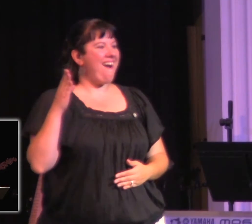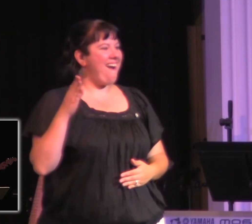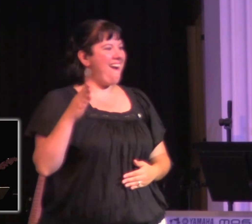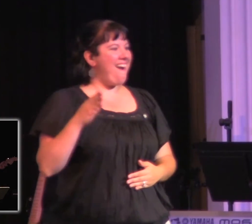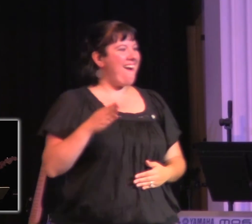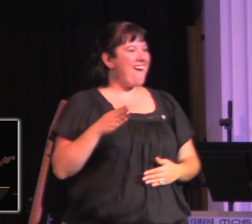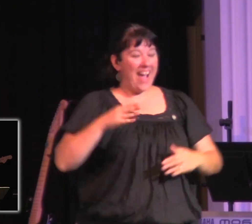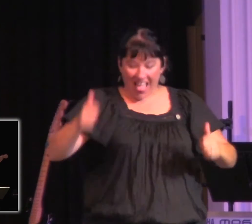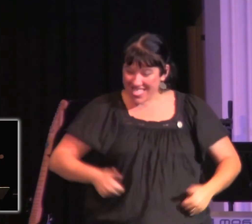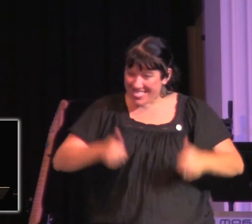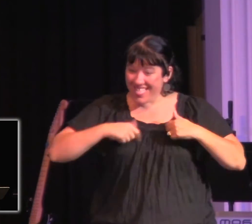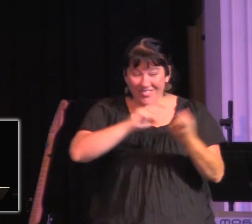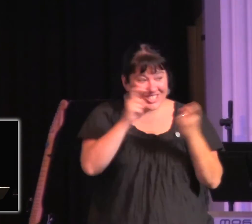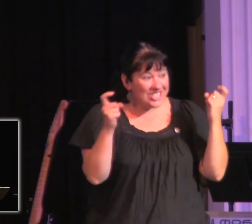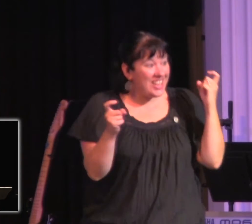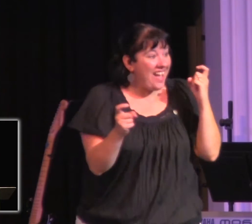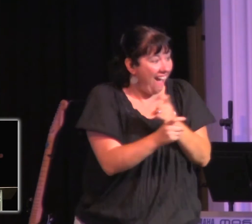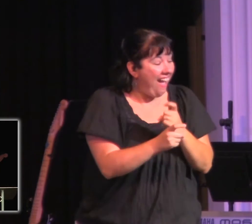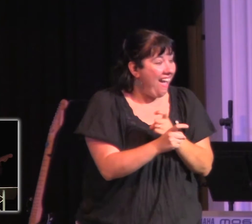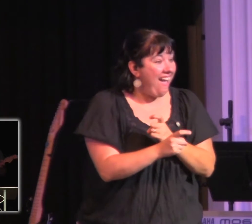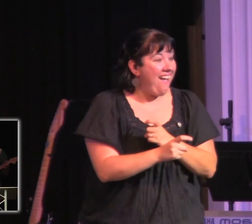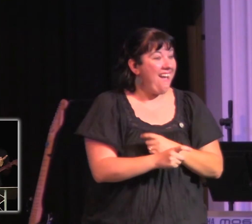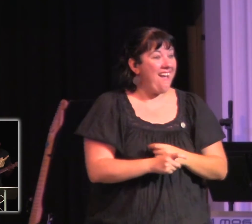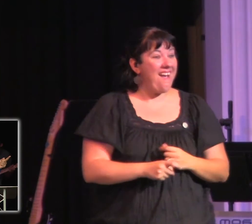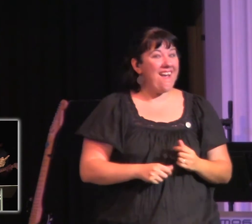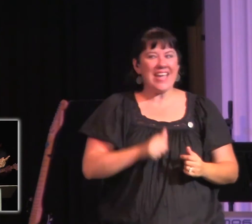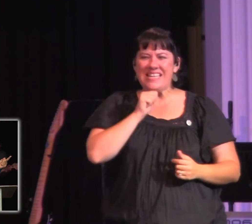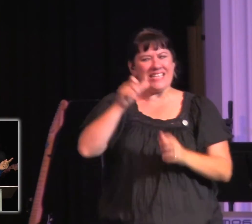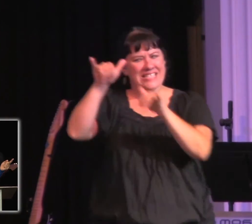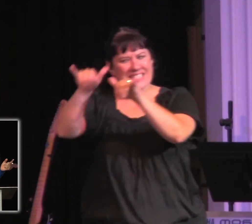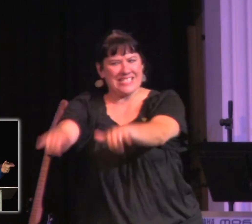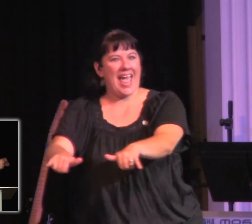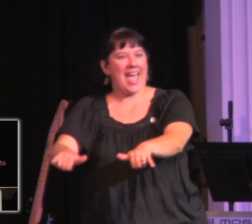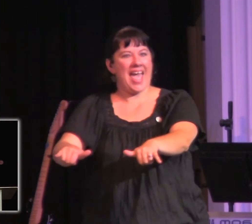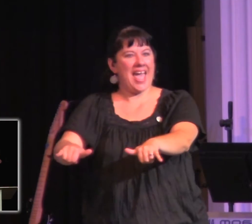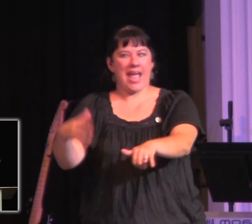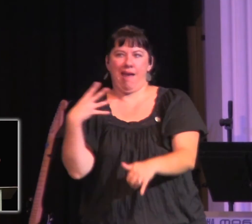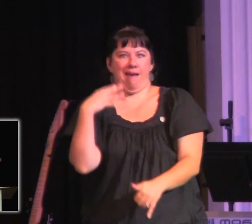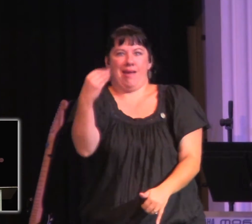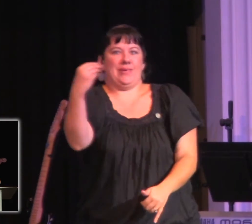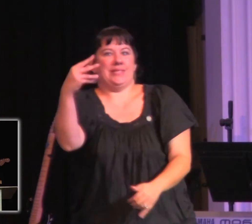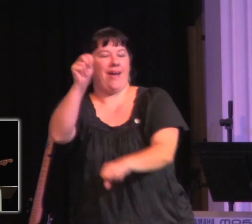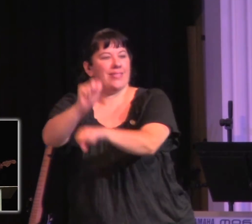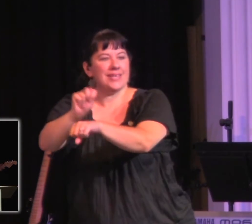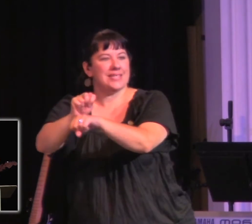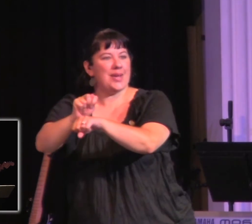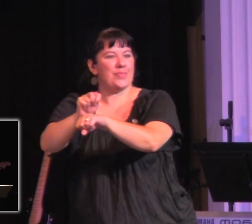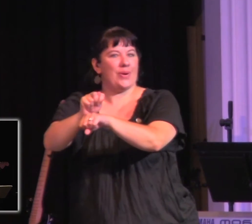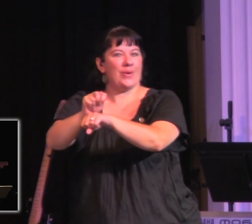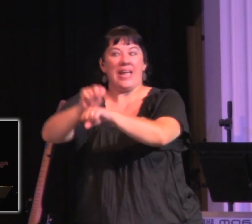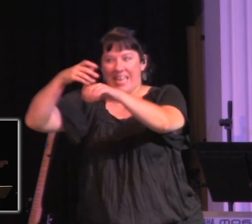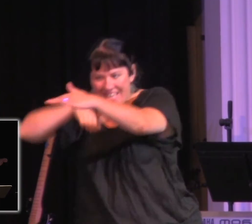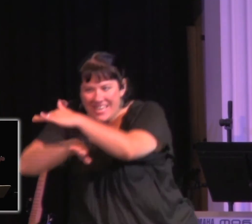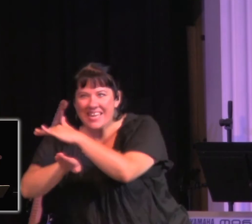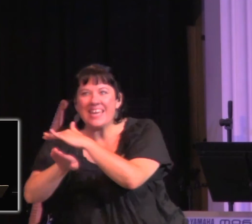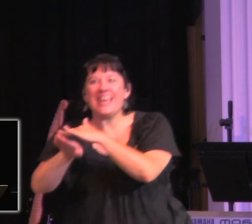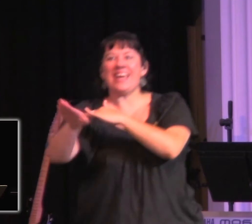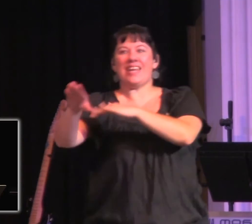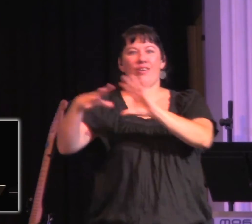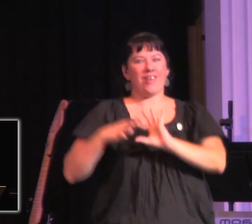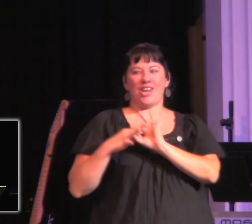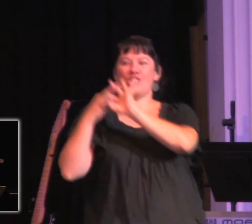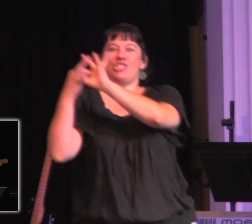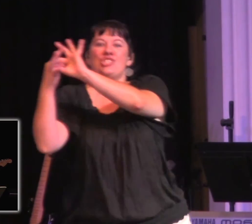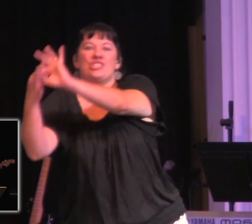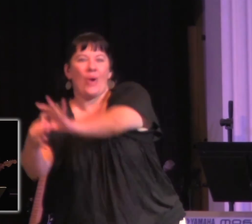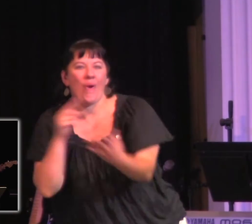His life changed that day. Come on. He didn't stay outside the temple. He went in the temple and he joined the host in the temple and